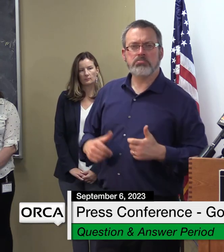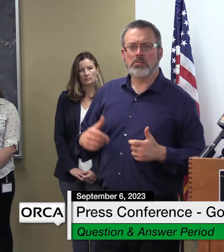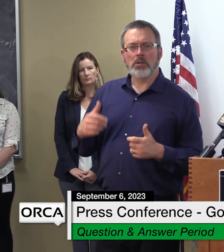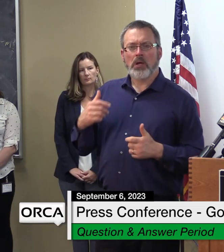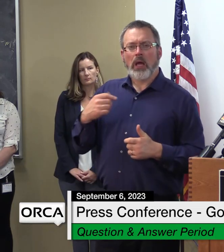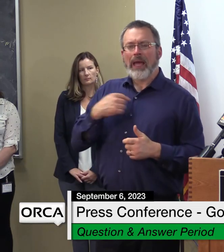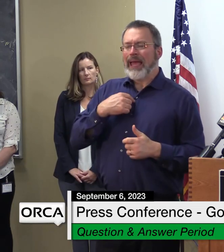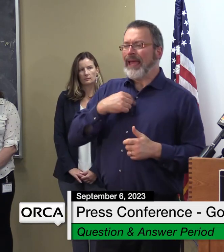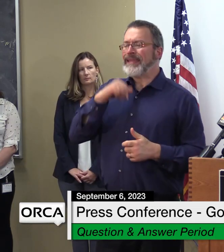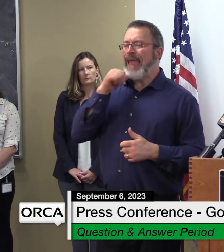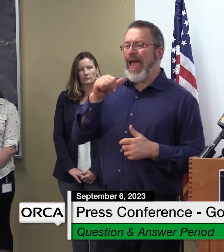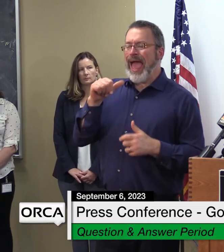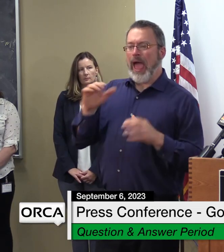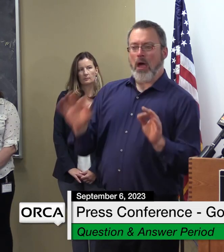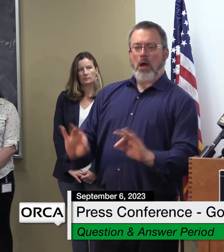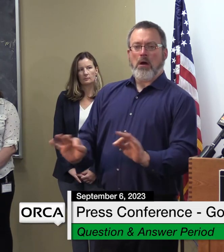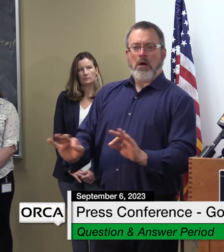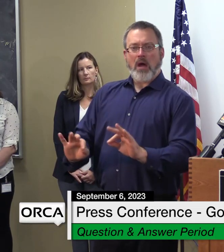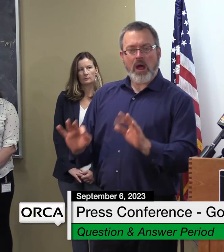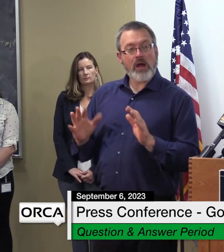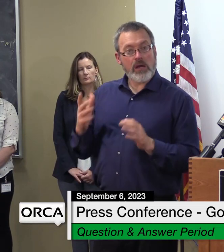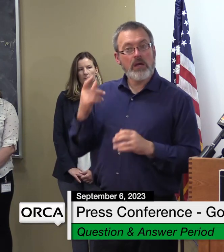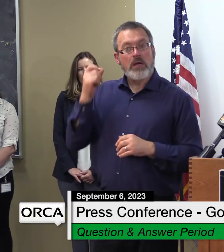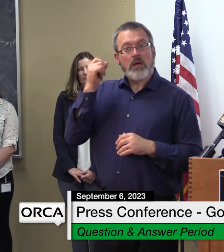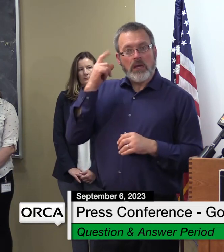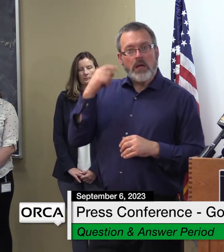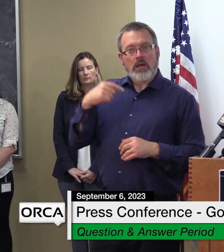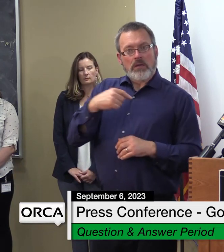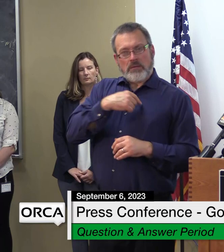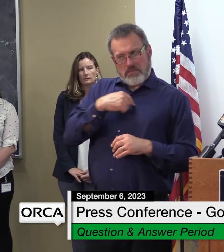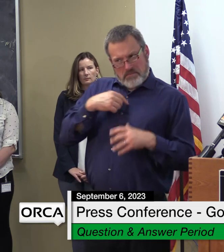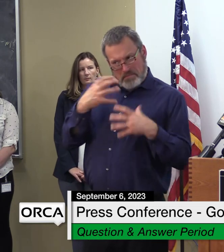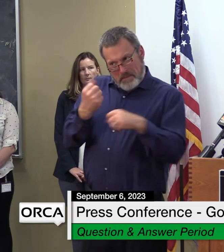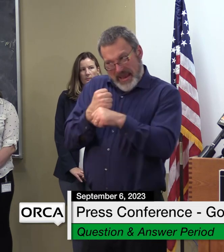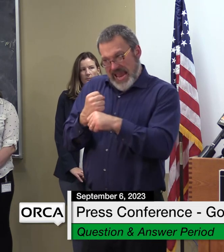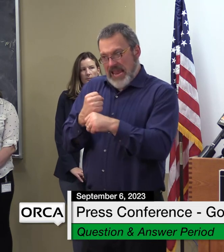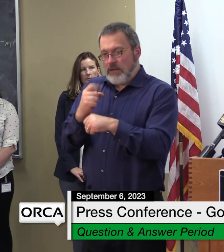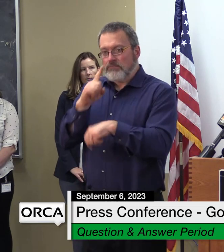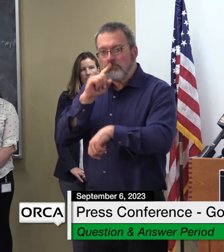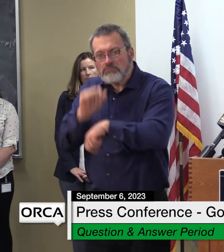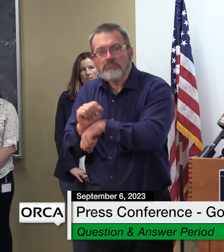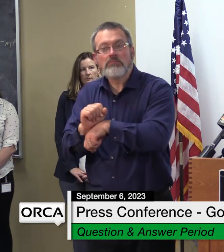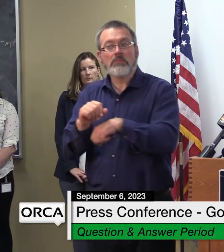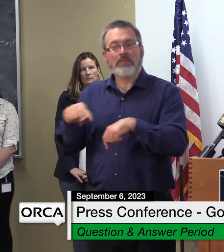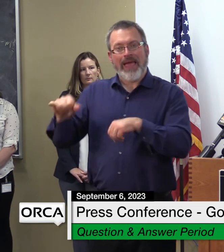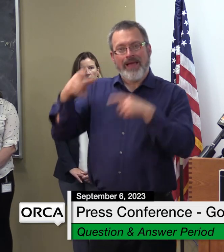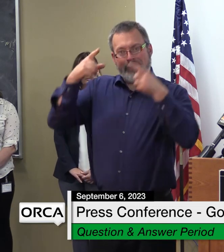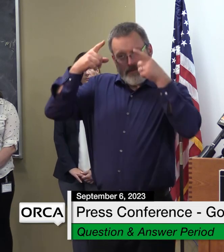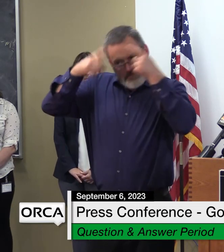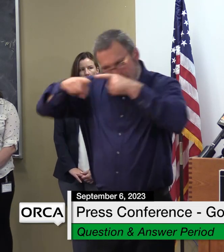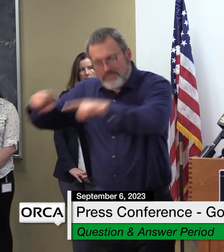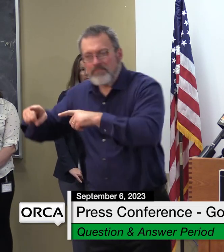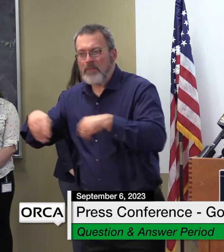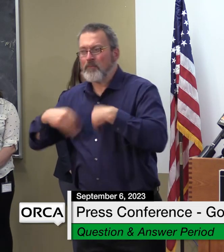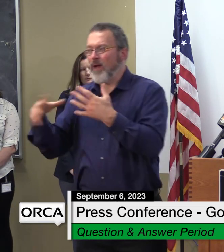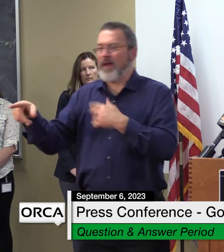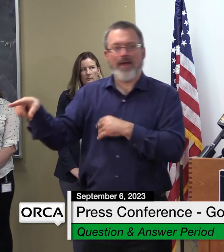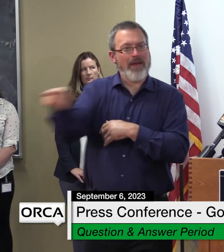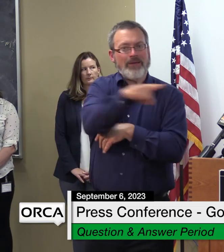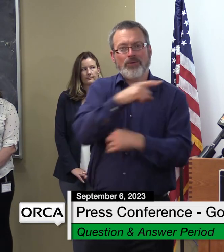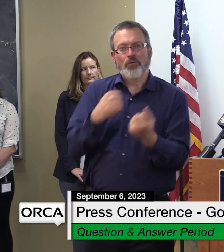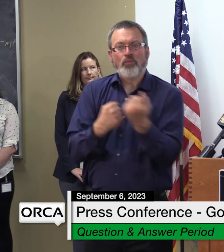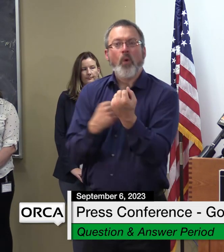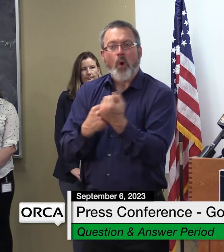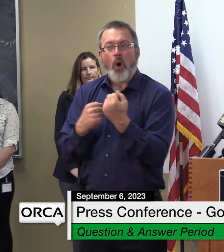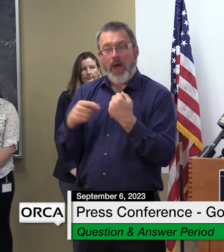excuses whatsoever. We want to make sure, I think we all would agree, we want to give the support to those who are in business, those affected